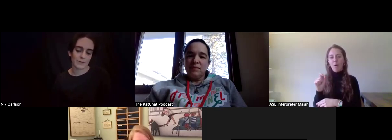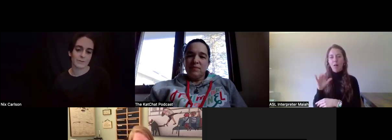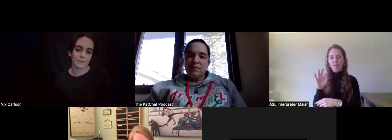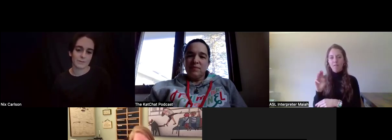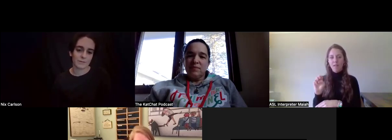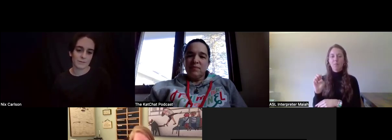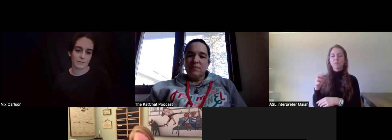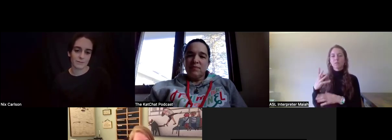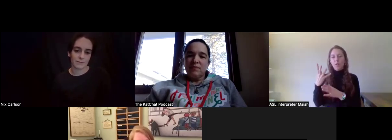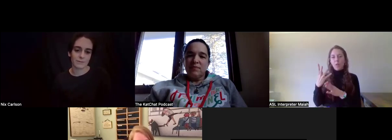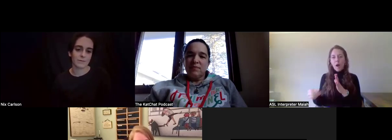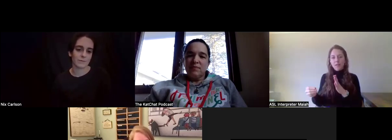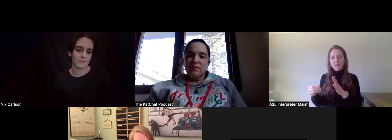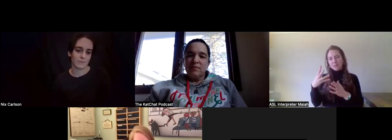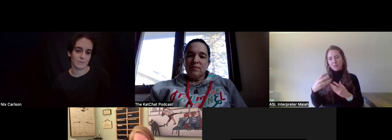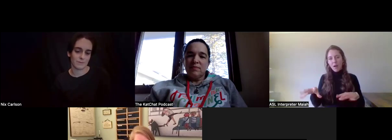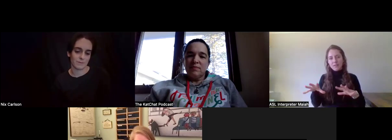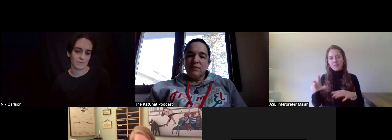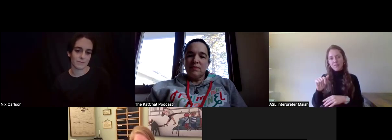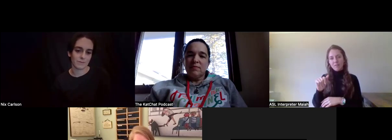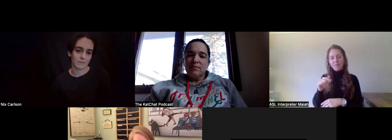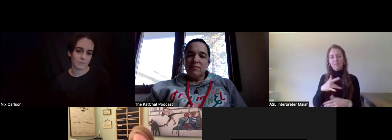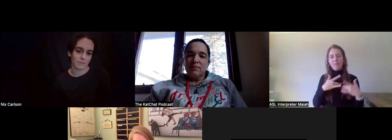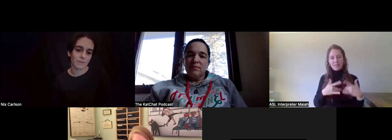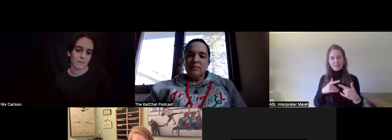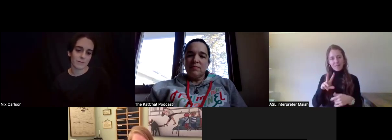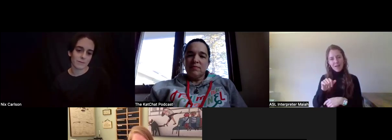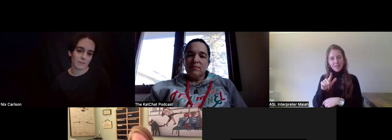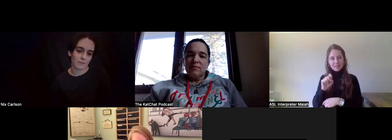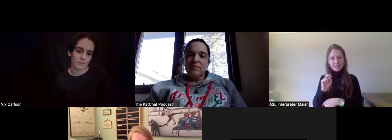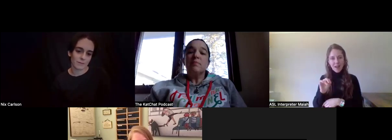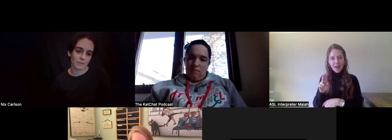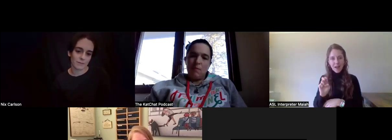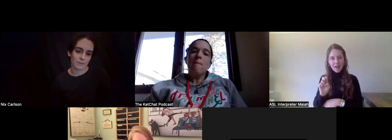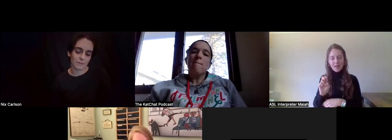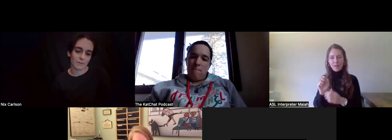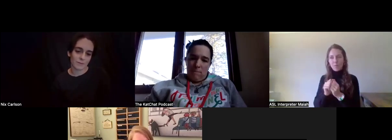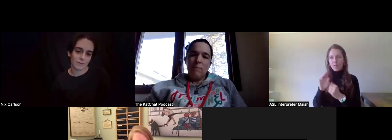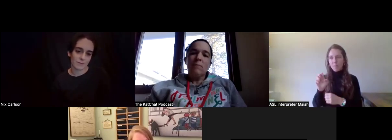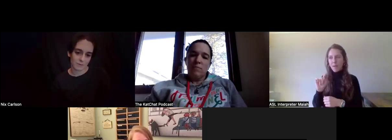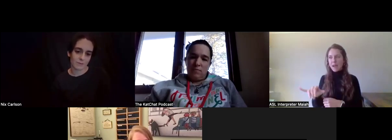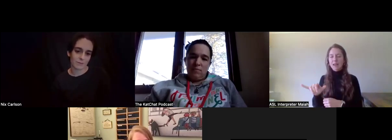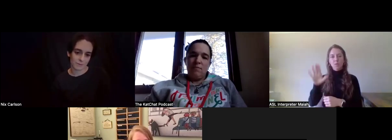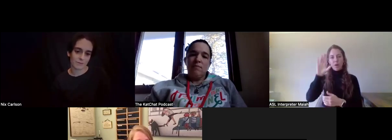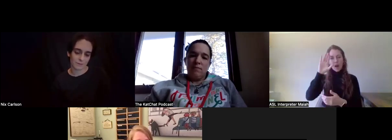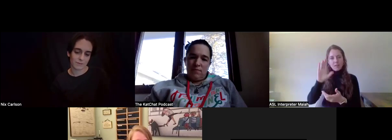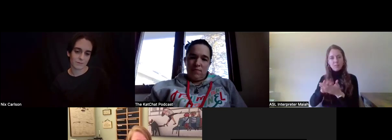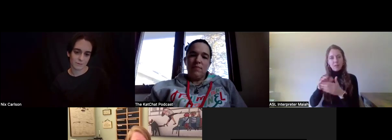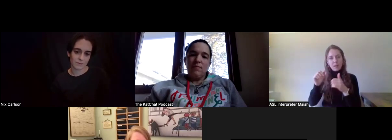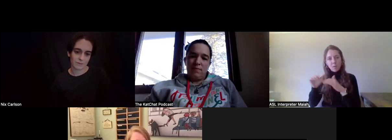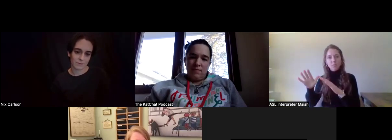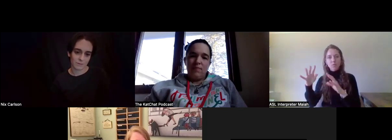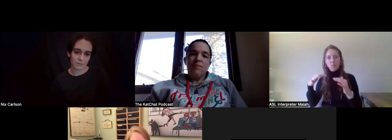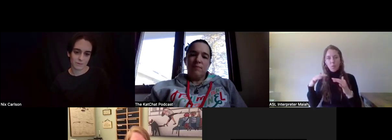when. It's the most beautiful movie, right? Her husband goes to war and doesn't come home, and she goes to the same